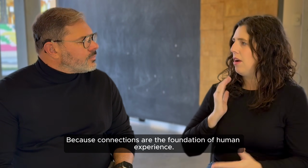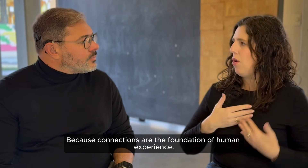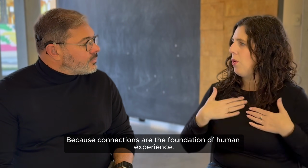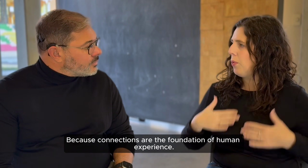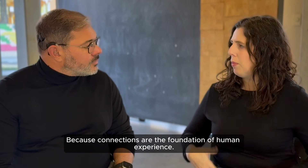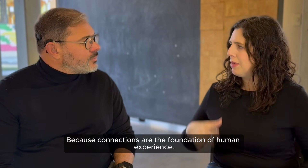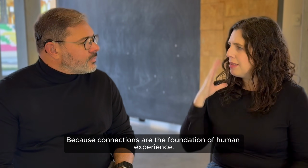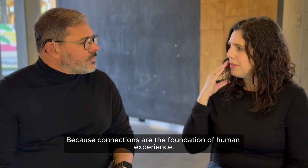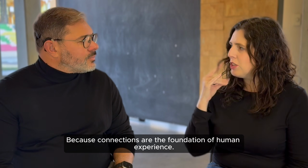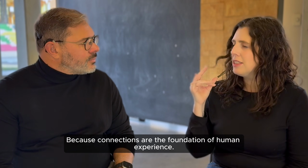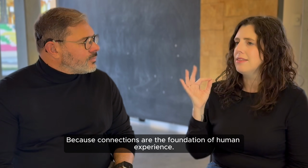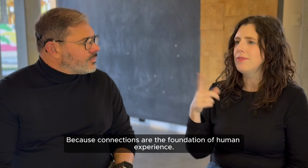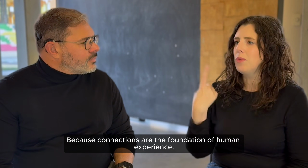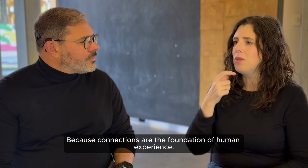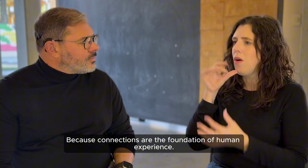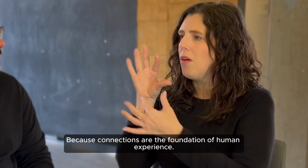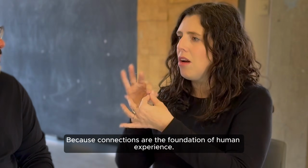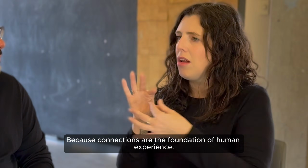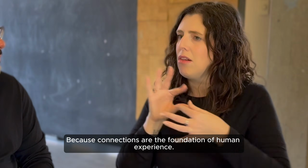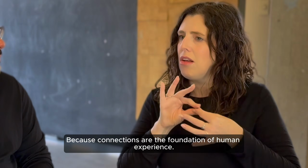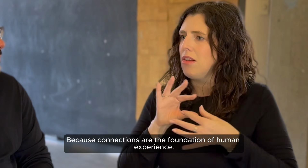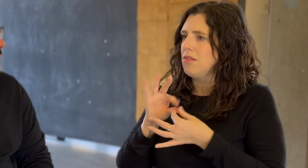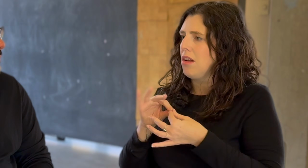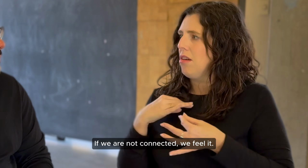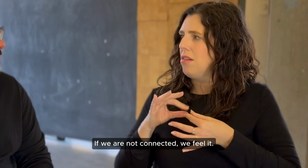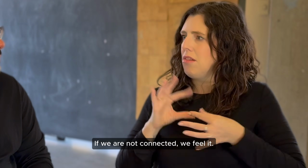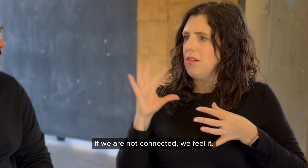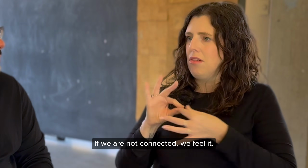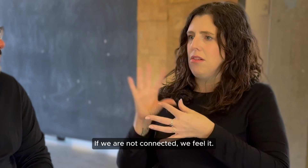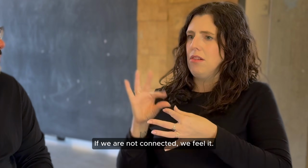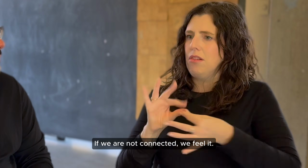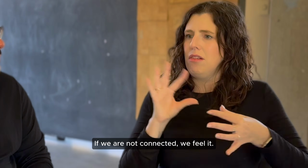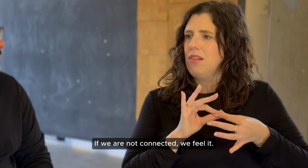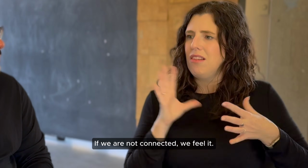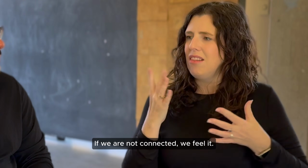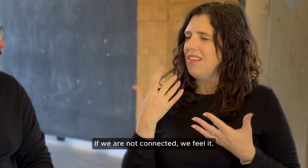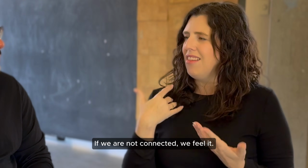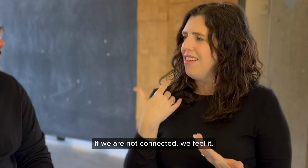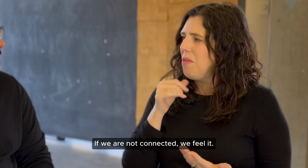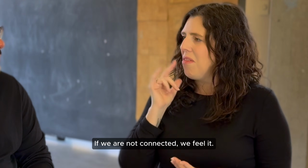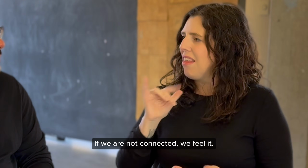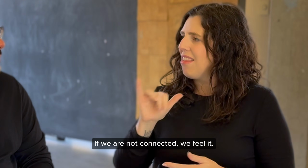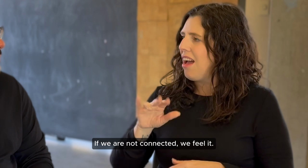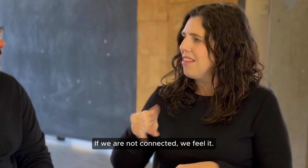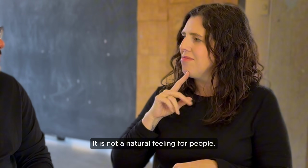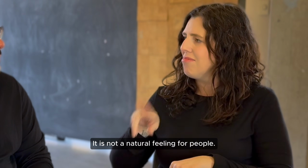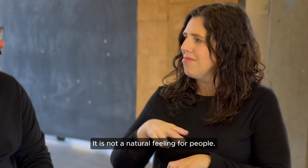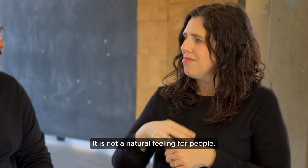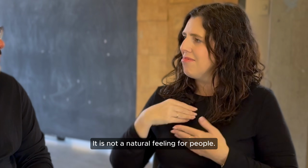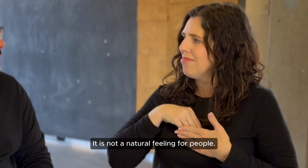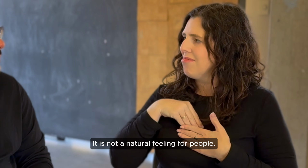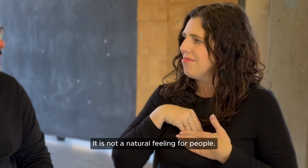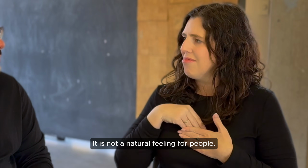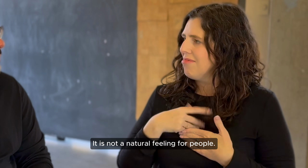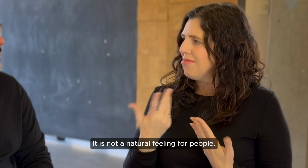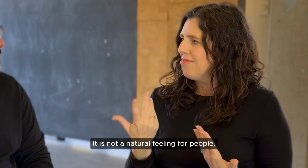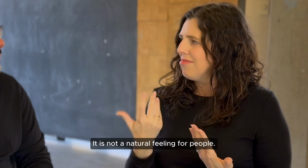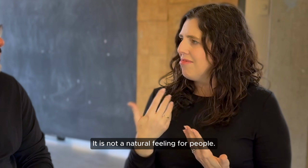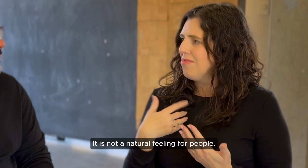are the foundation of human experience. If we aren't connected, it's not a natural feeling for